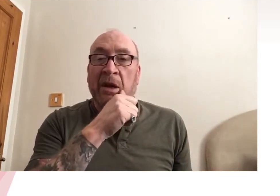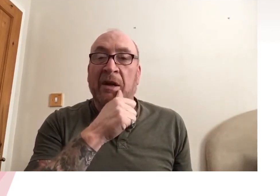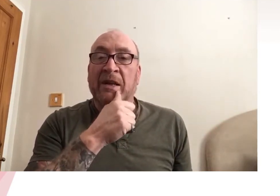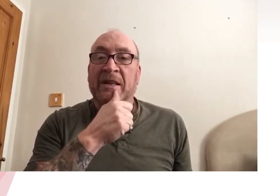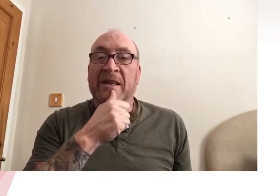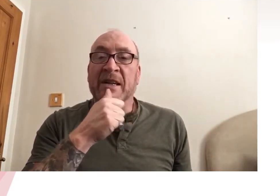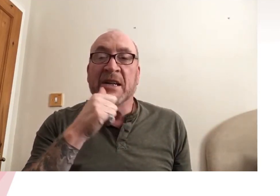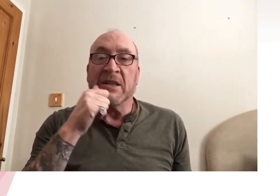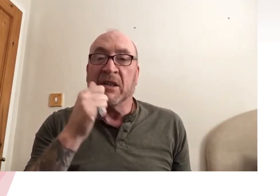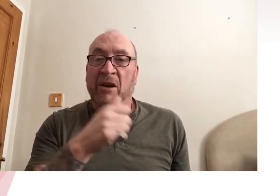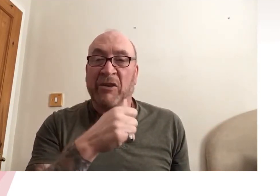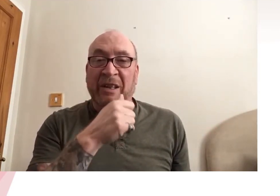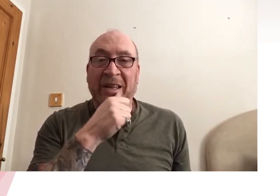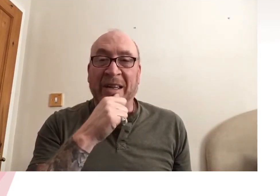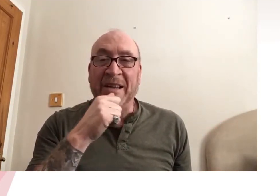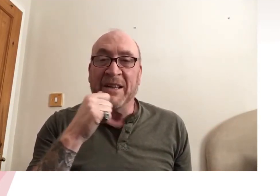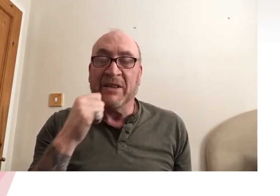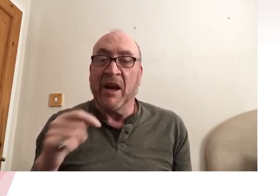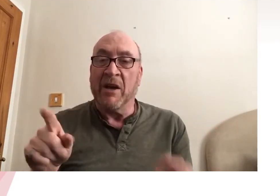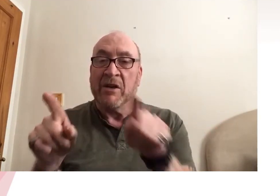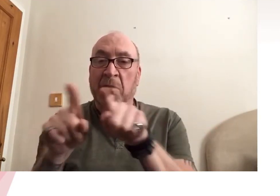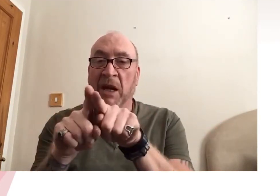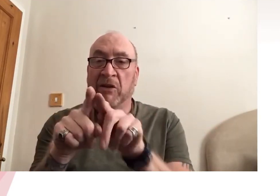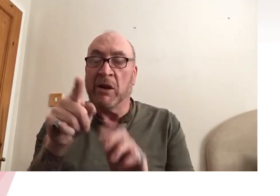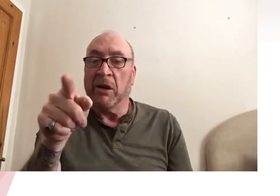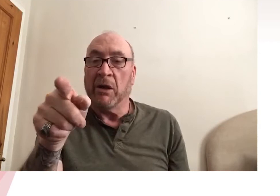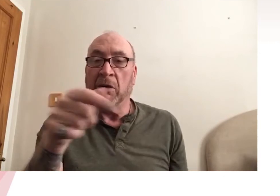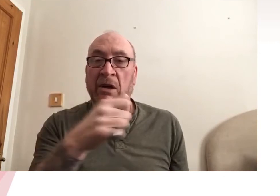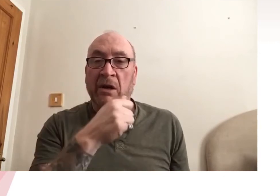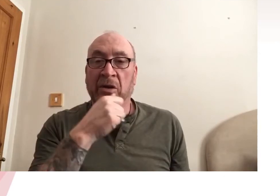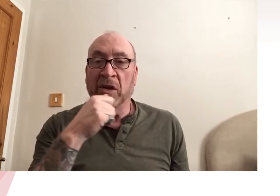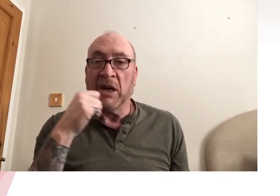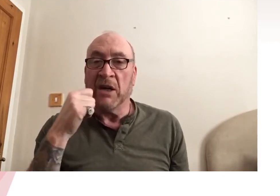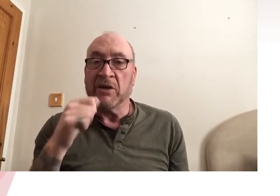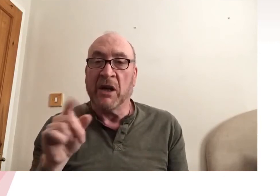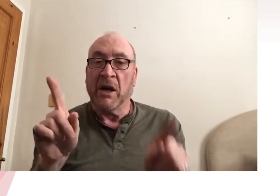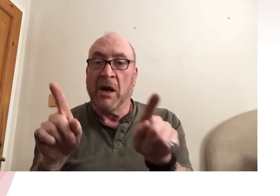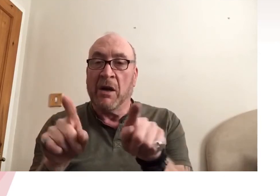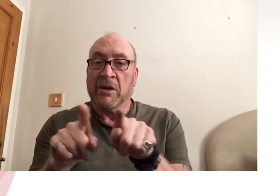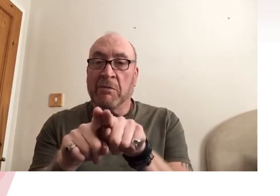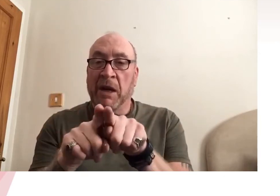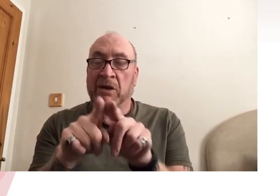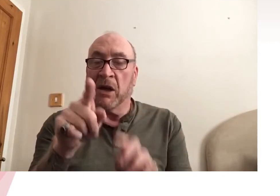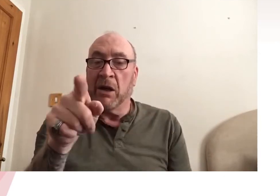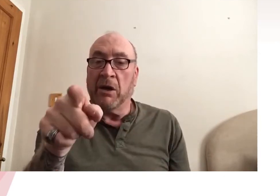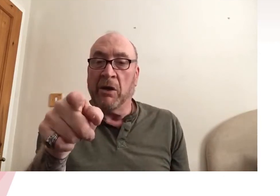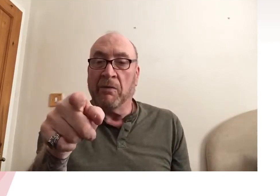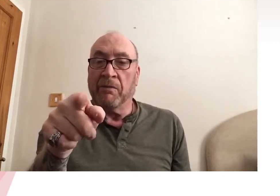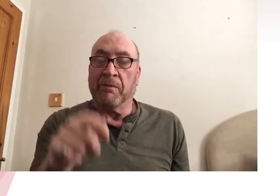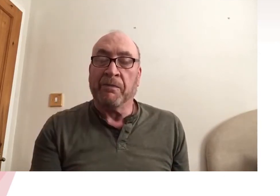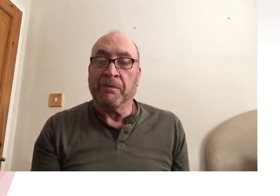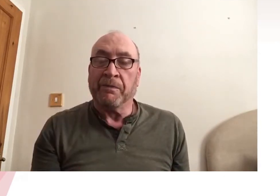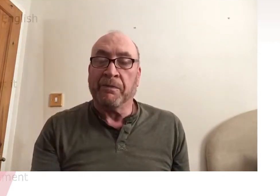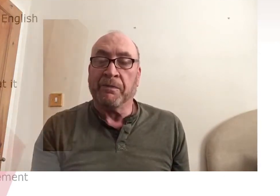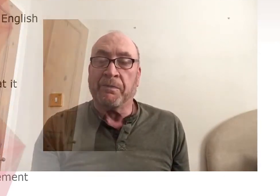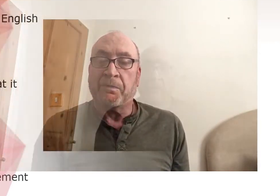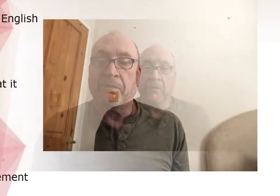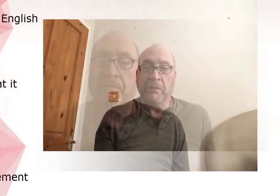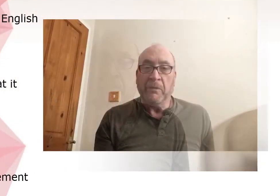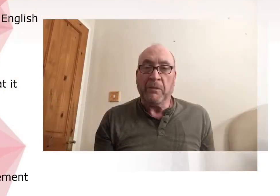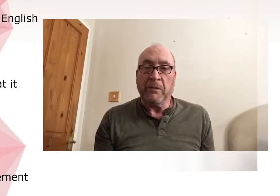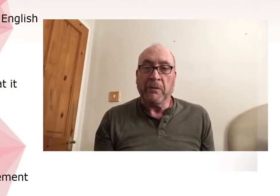it'll be nice. So it's nice to meet you. So nice to meet you.